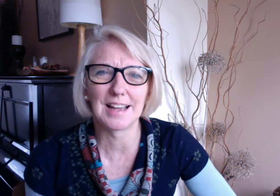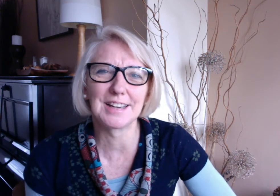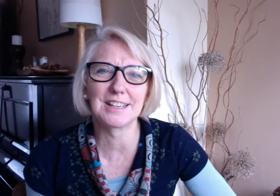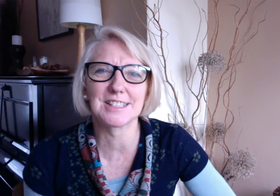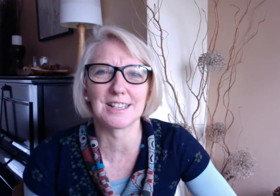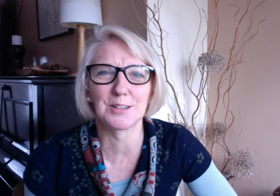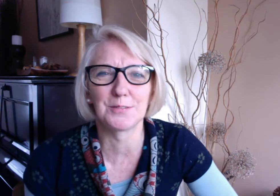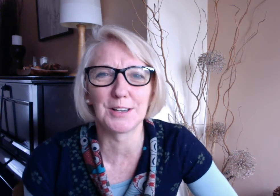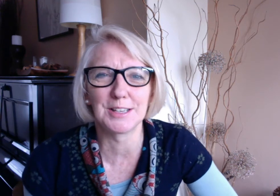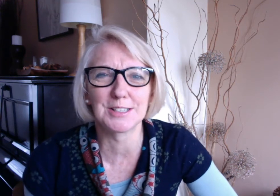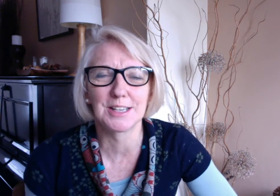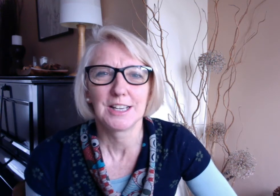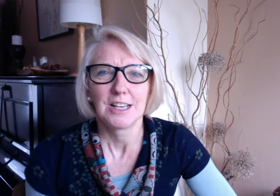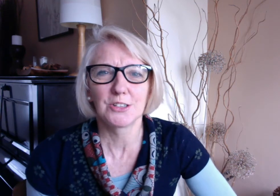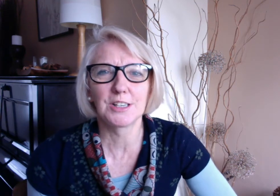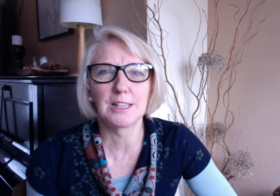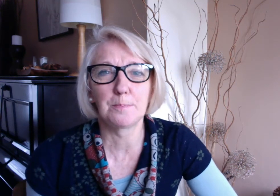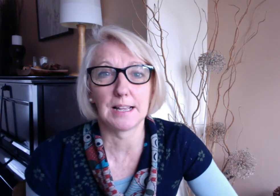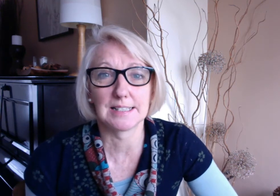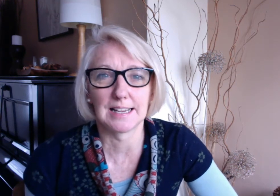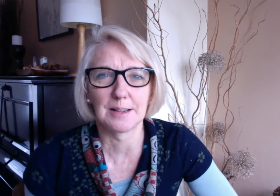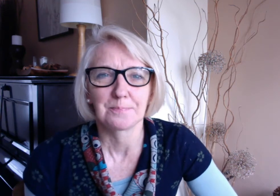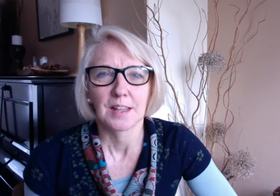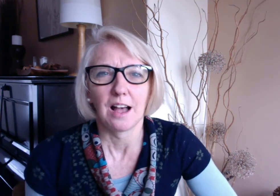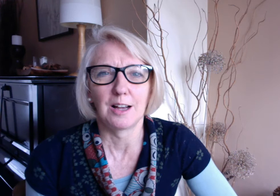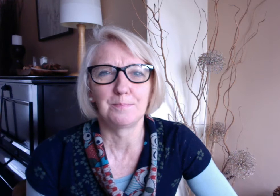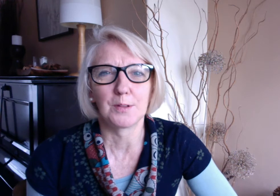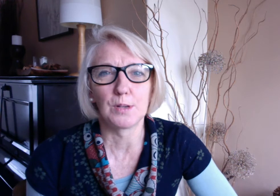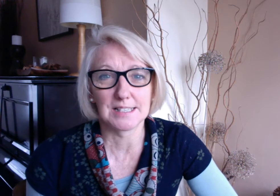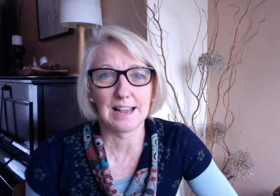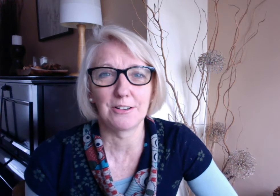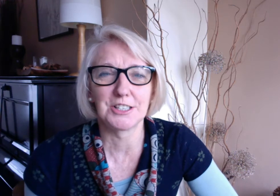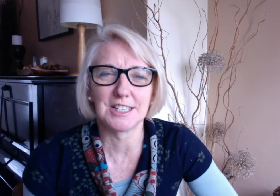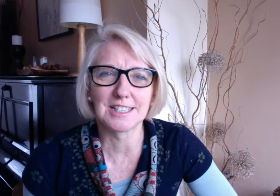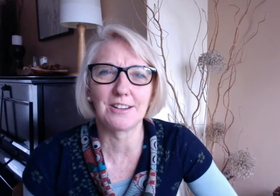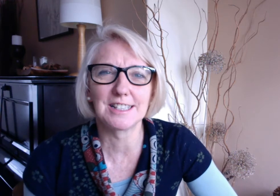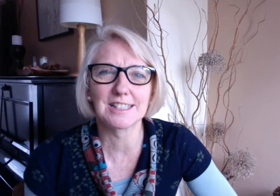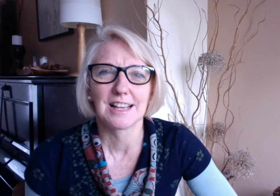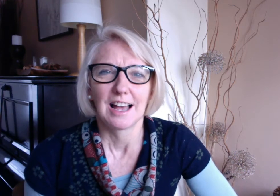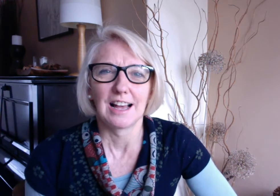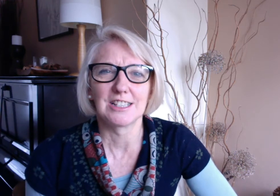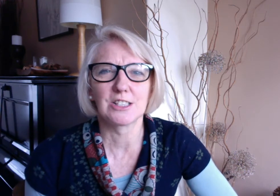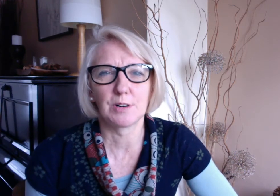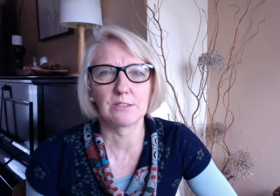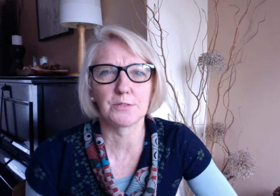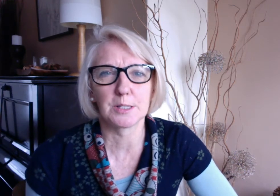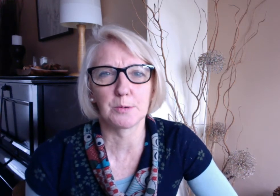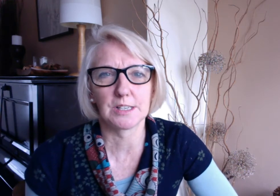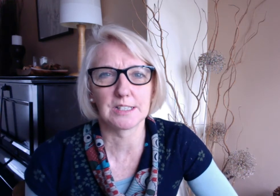now I'd just like to invite you to join in the blessing with Sarah as she signs, just to round off this morning's